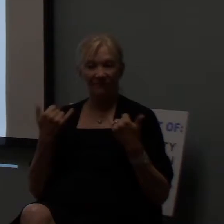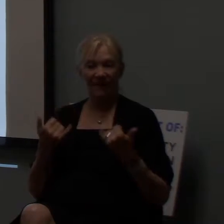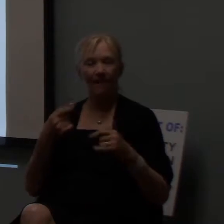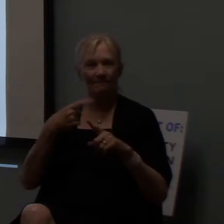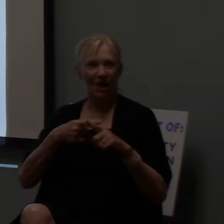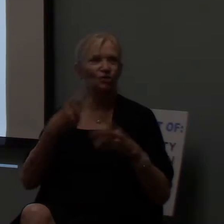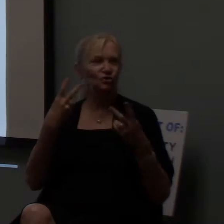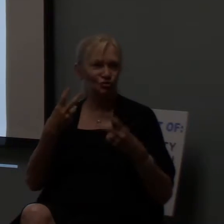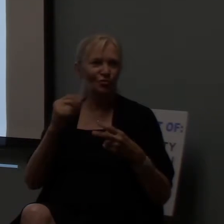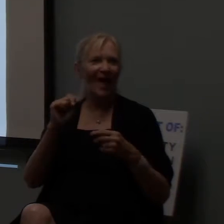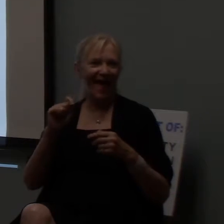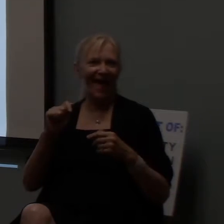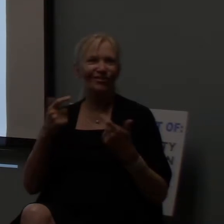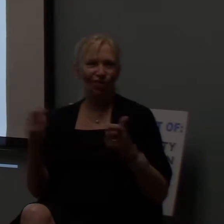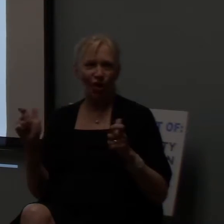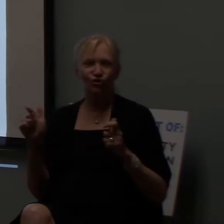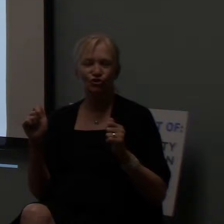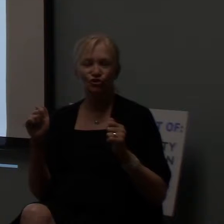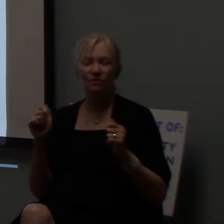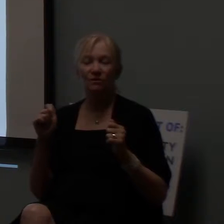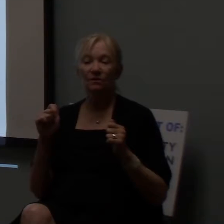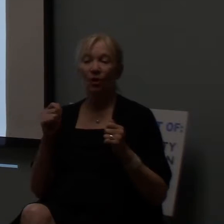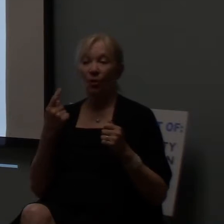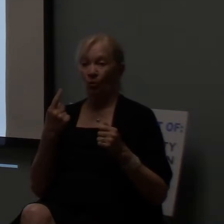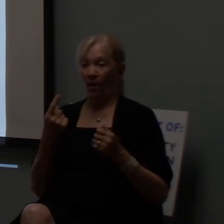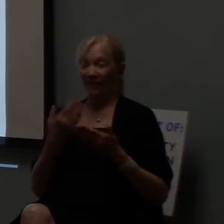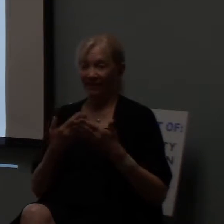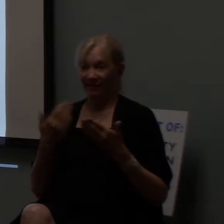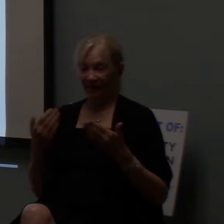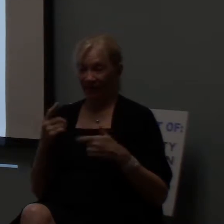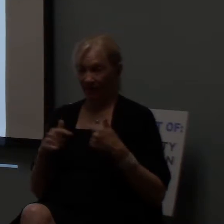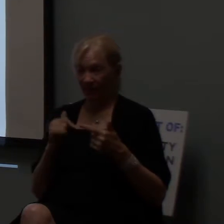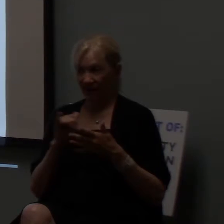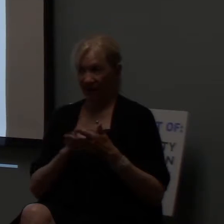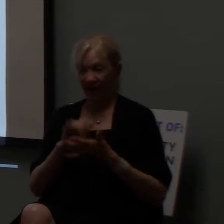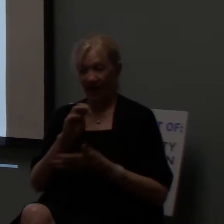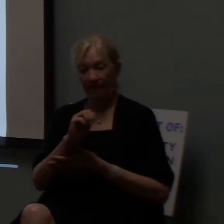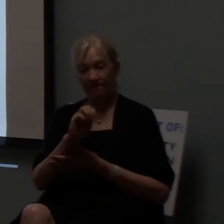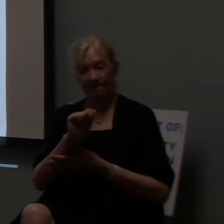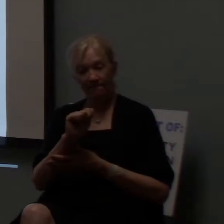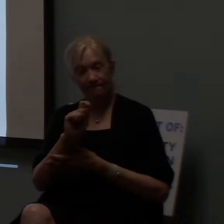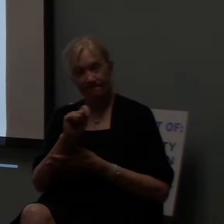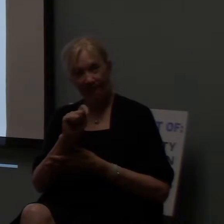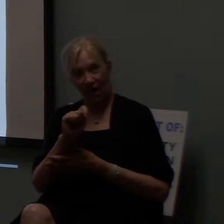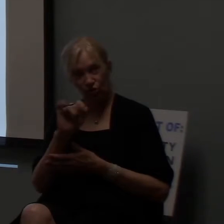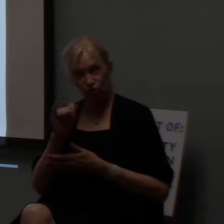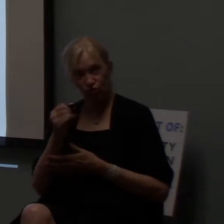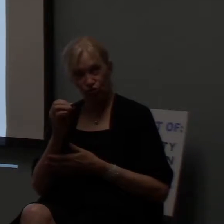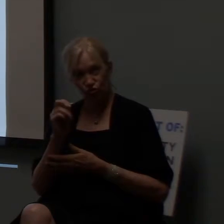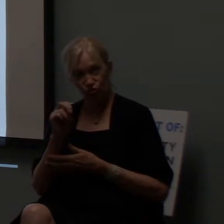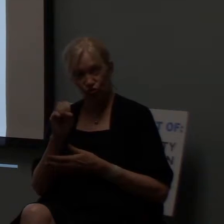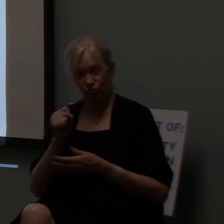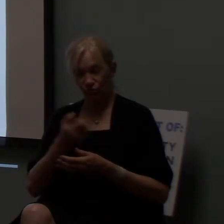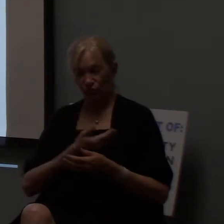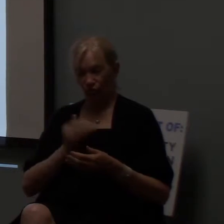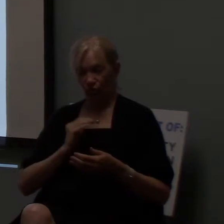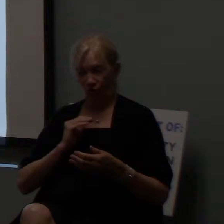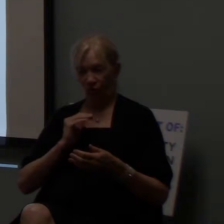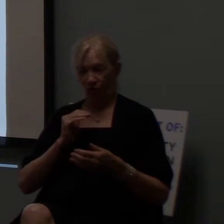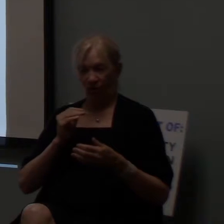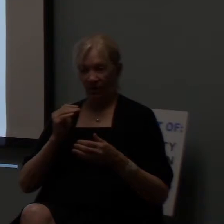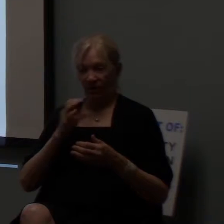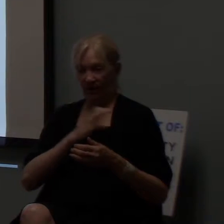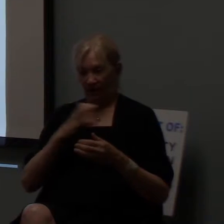at-large commissioners. And one thing about this is, Matt Jones, for instance, is our current county commissioner. He had